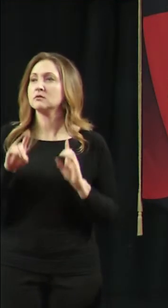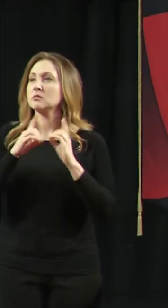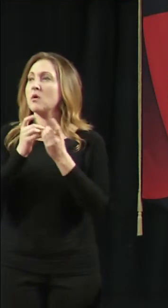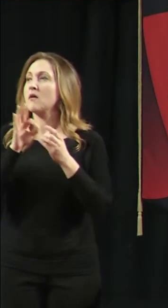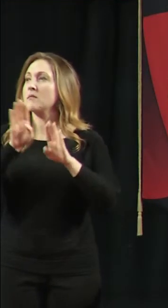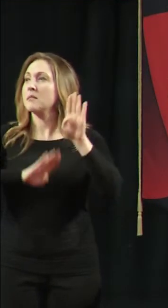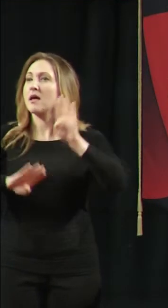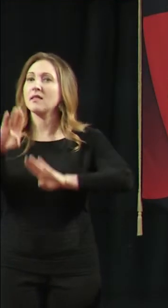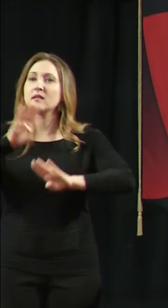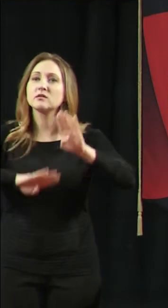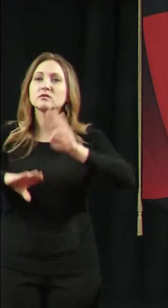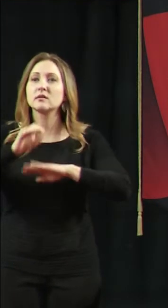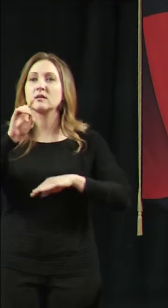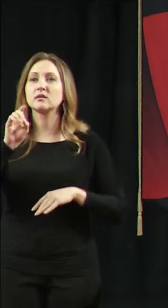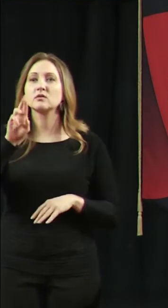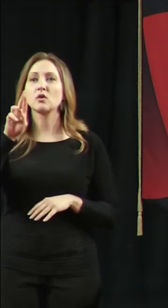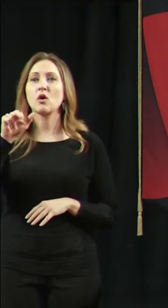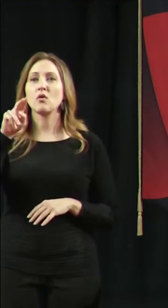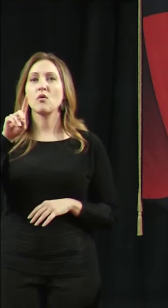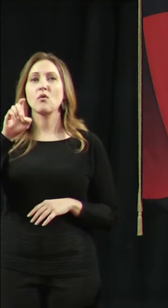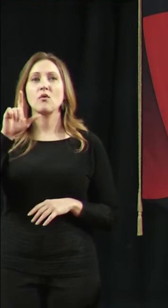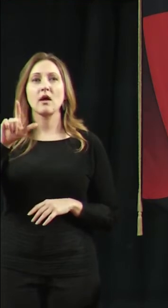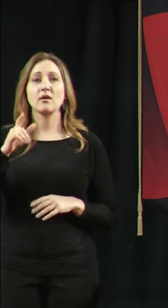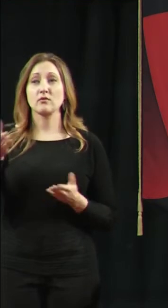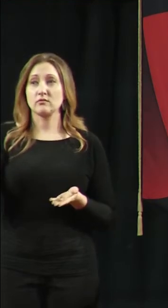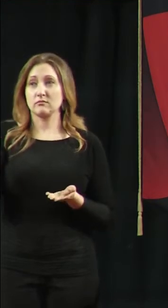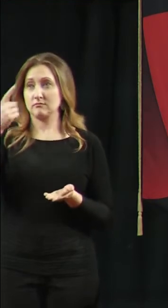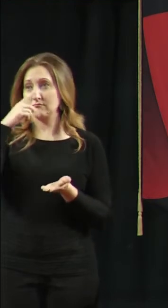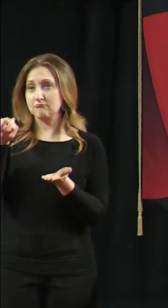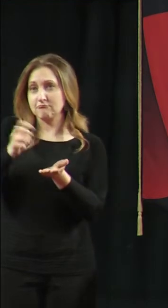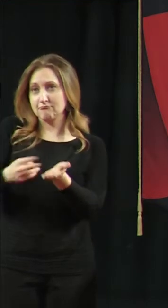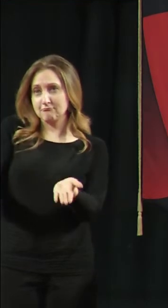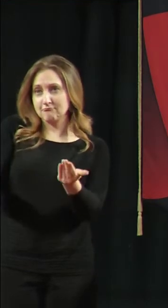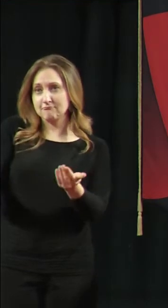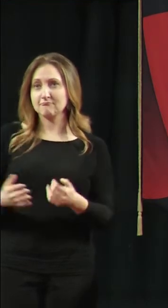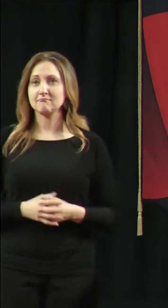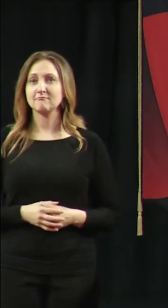of Biology and Dr. Randall Terry.